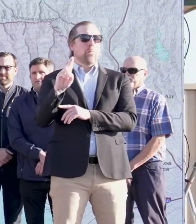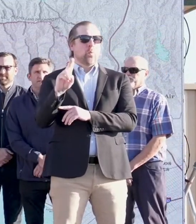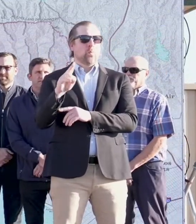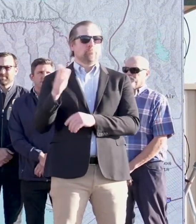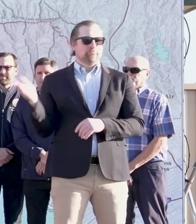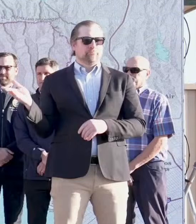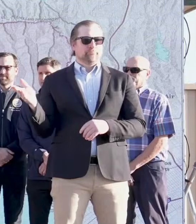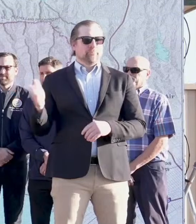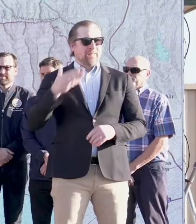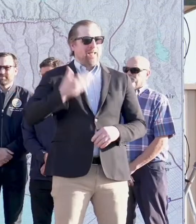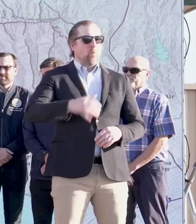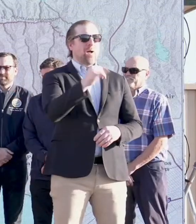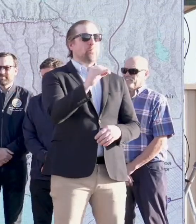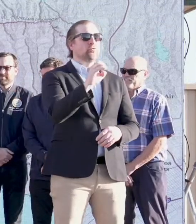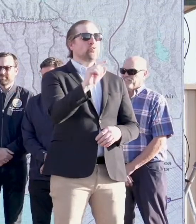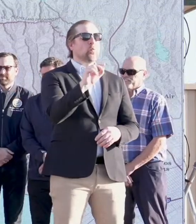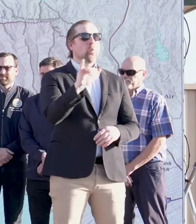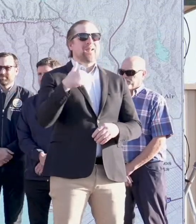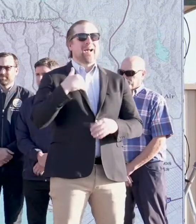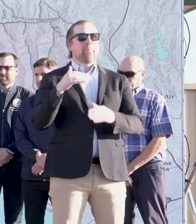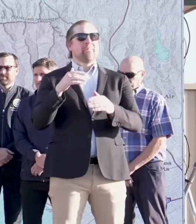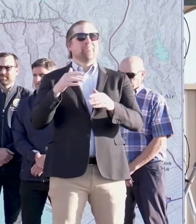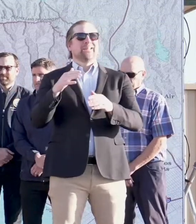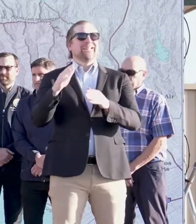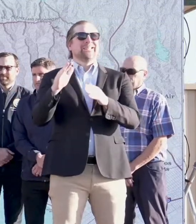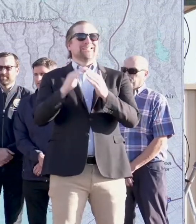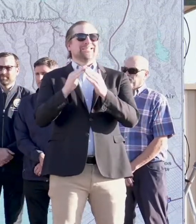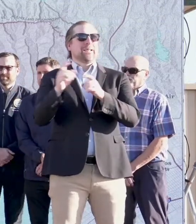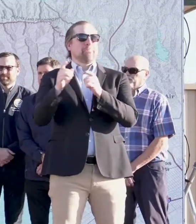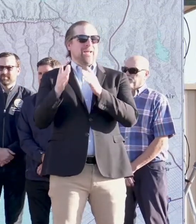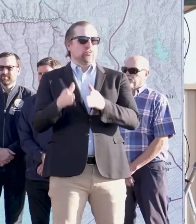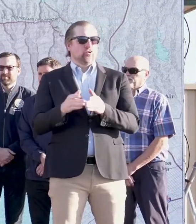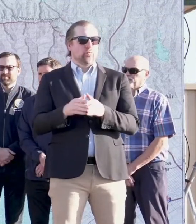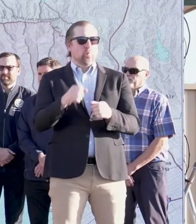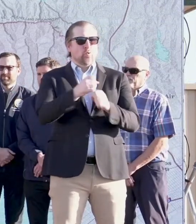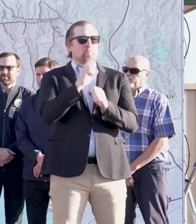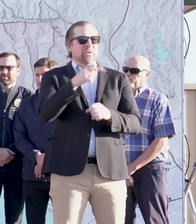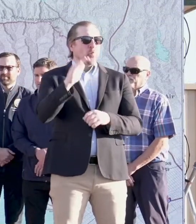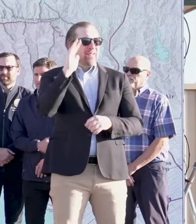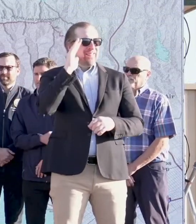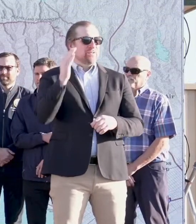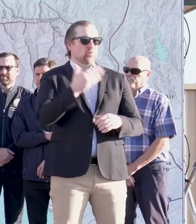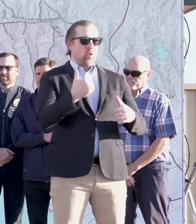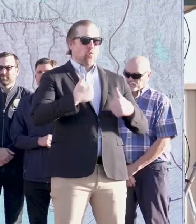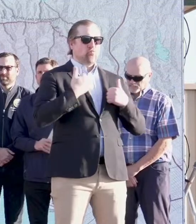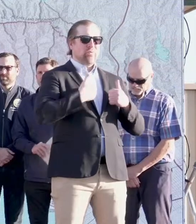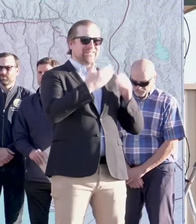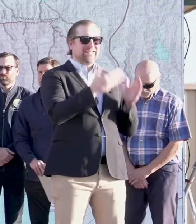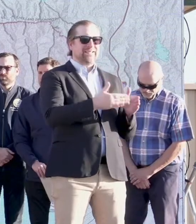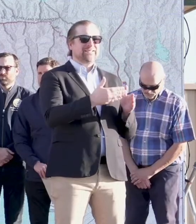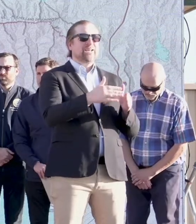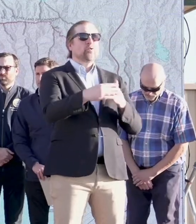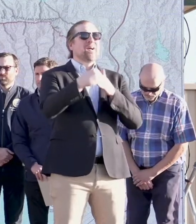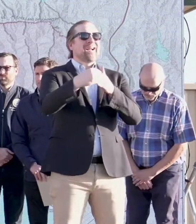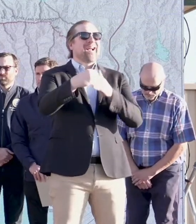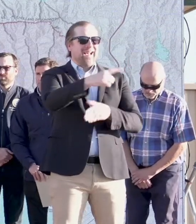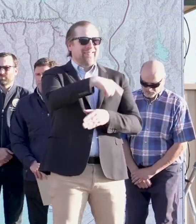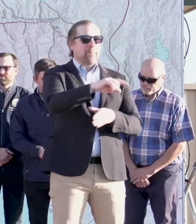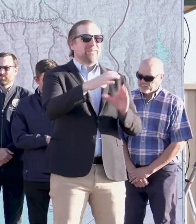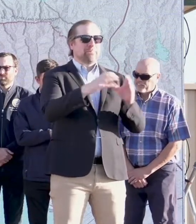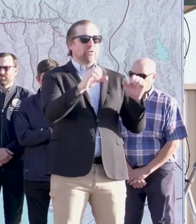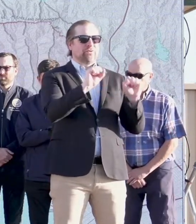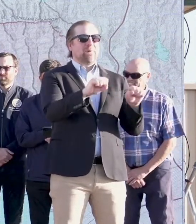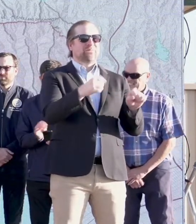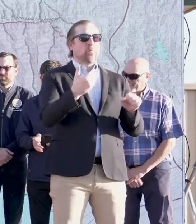Hi, Joe Toney, Acting City Manager. We want to make sure that we're listening to our residents and providing as much guidance as possible. So we have a town